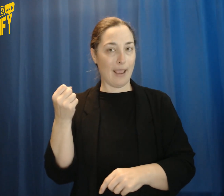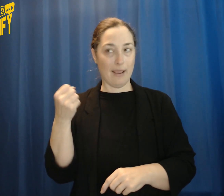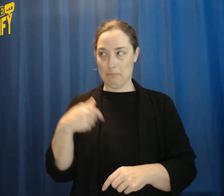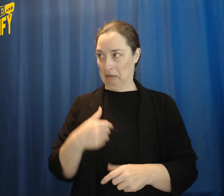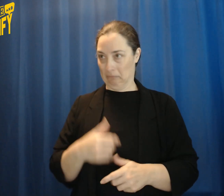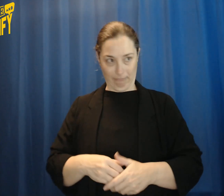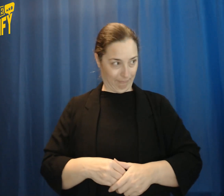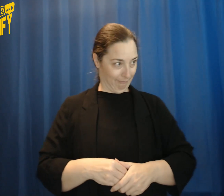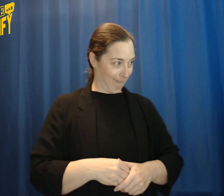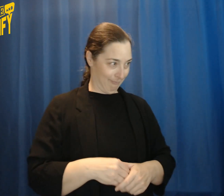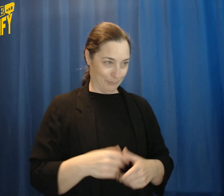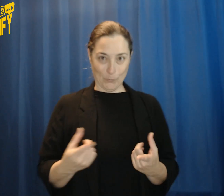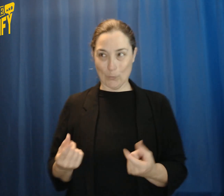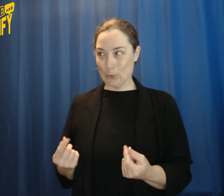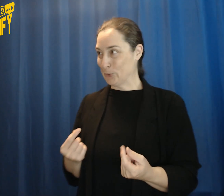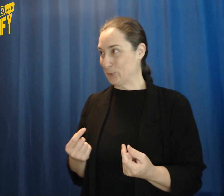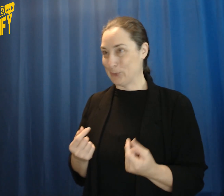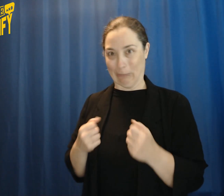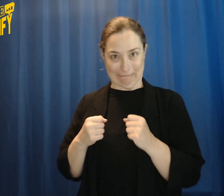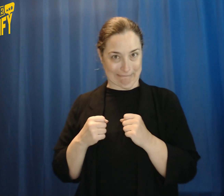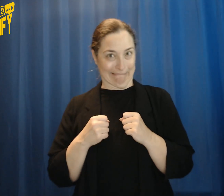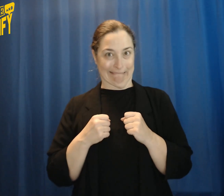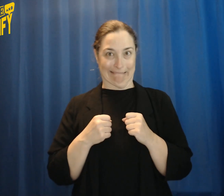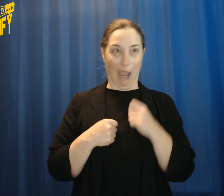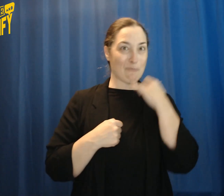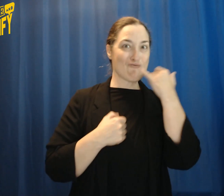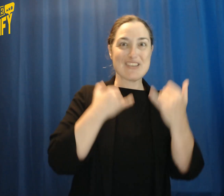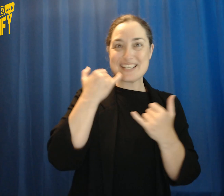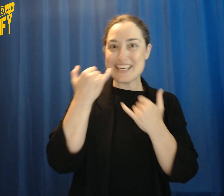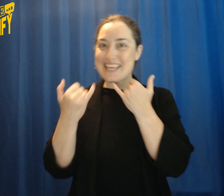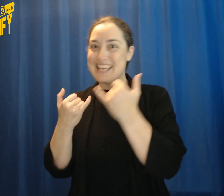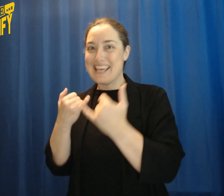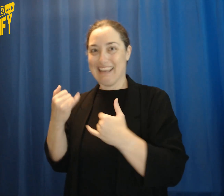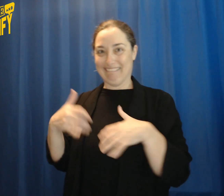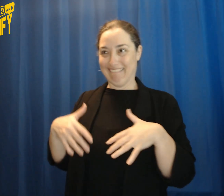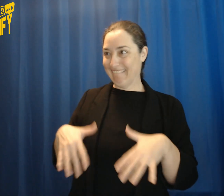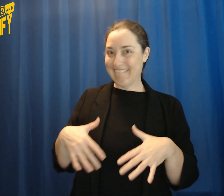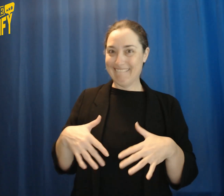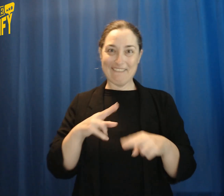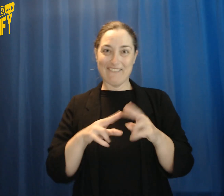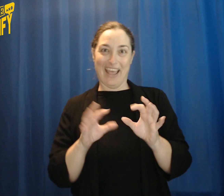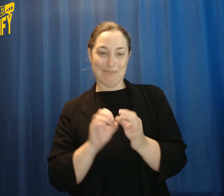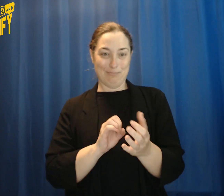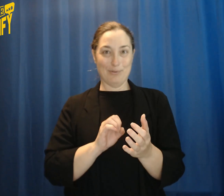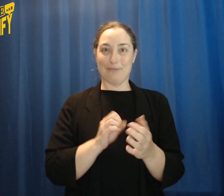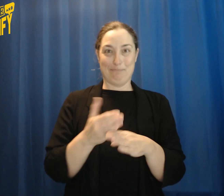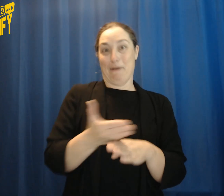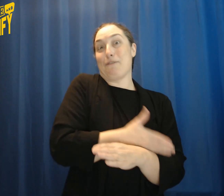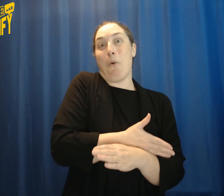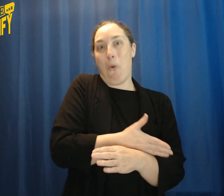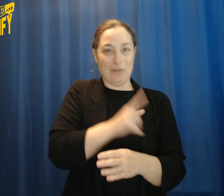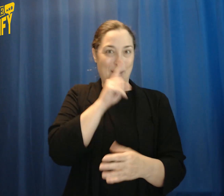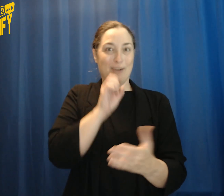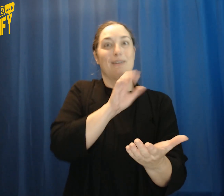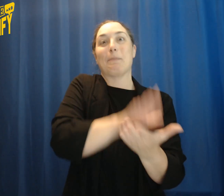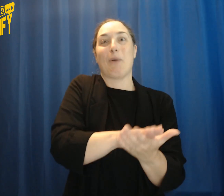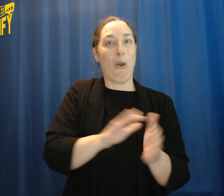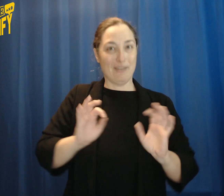myself. Bloody hell. I'm ringing everyone, it was pre-Facebook. So I'm like, oh, this is all right. And